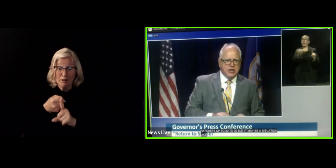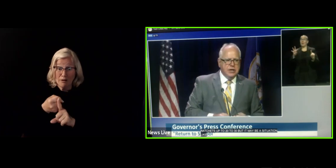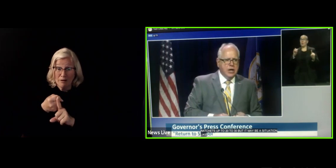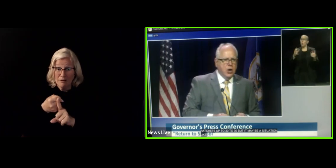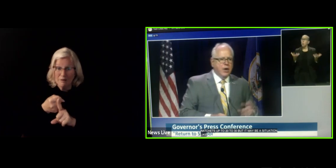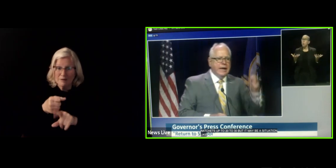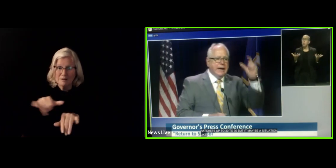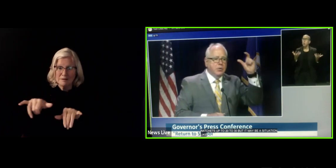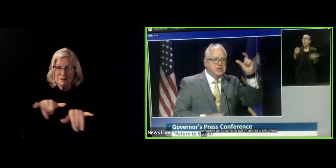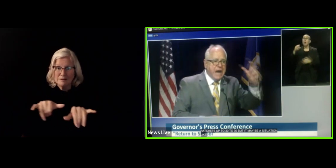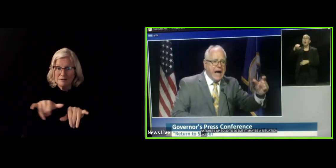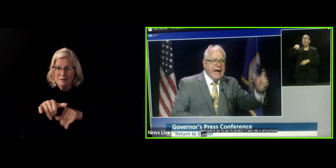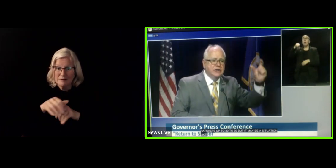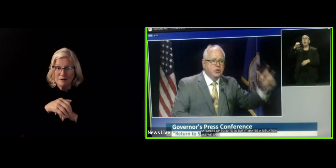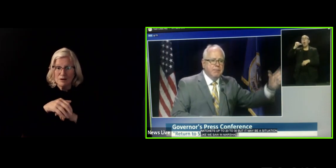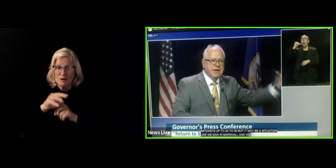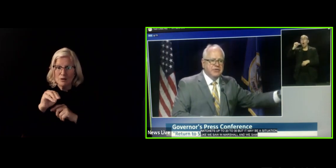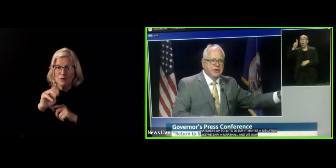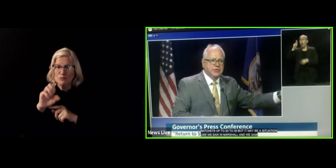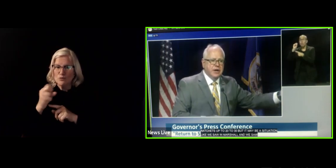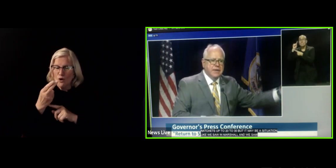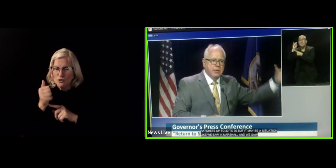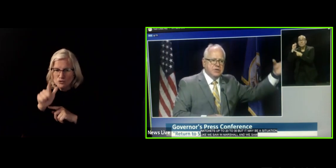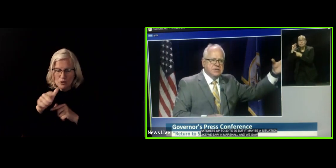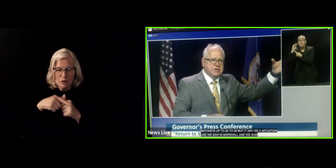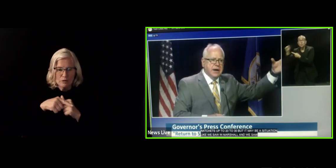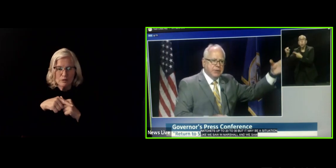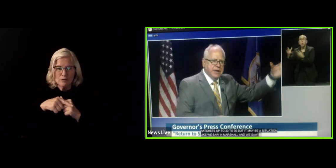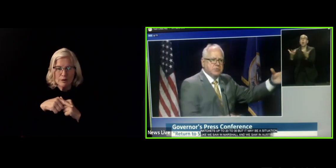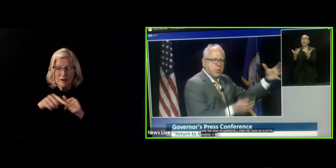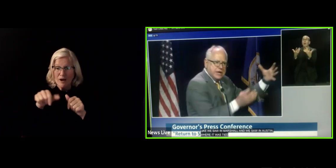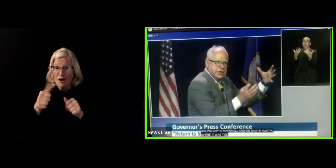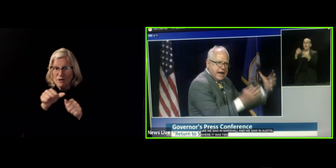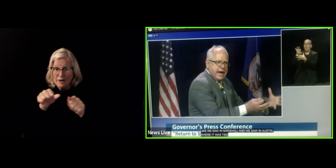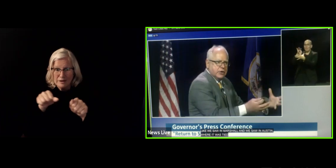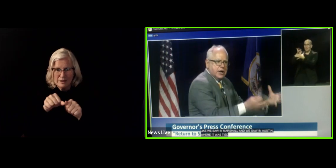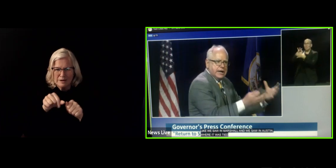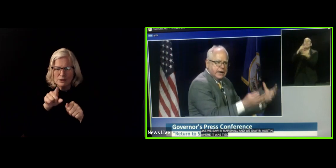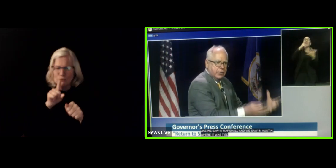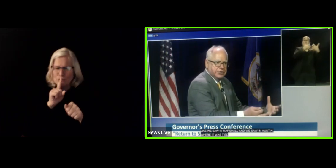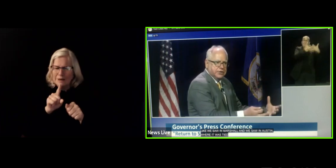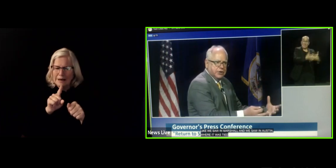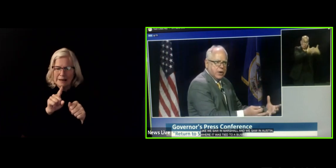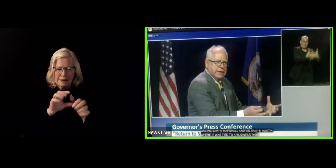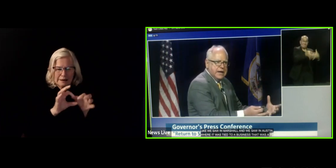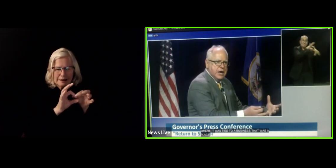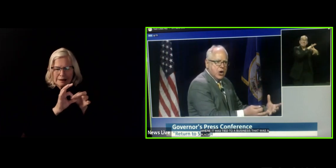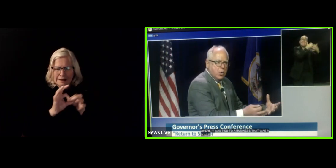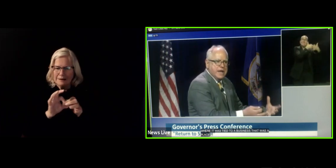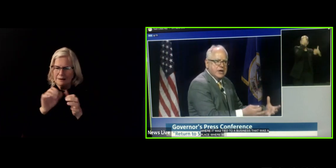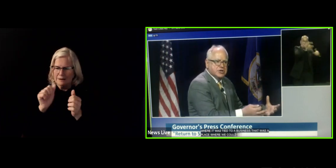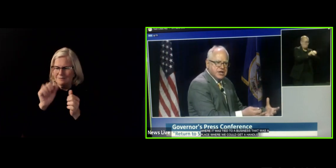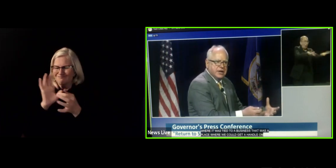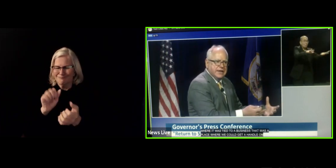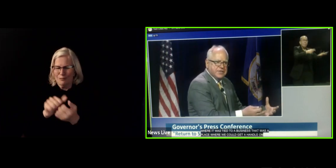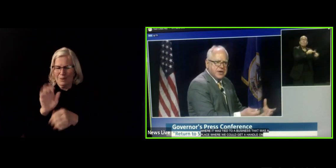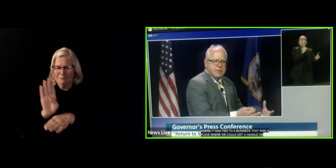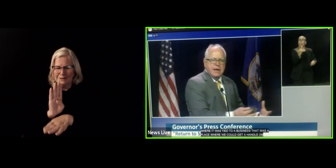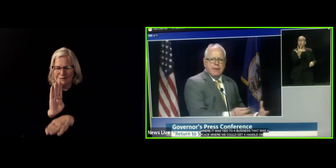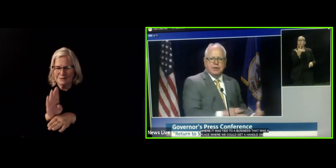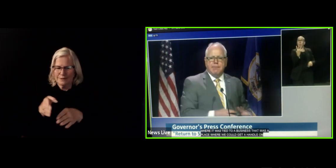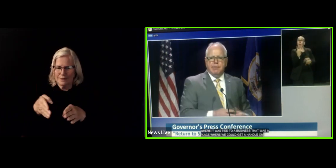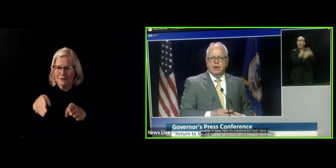Austin, where it was tied to a business that was a place where we could get a handle on it and get relatively quickly. We could still, in